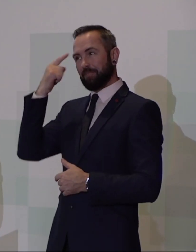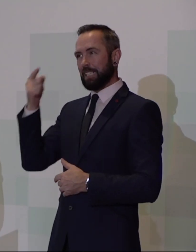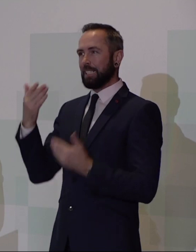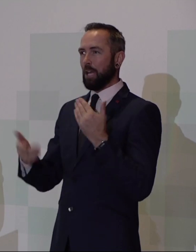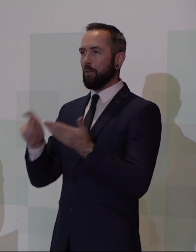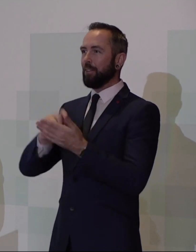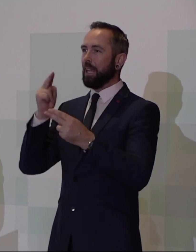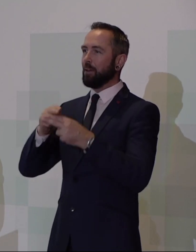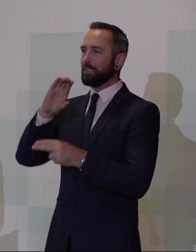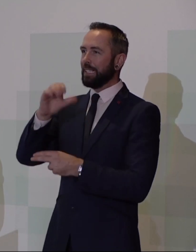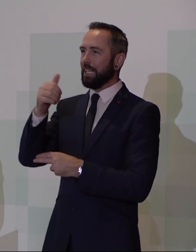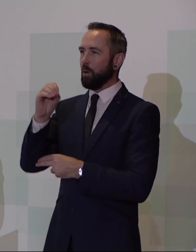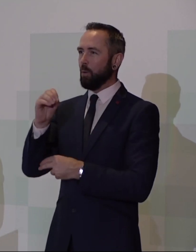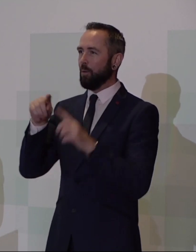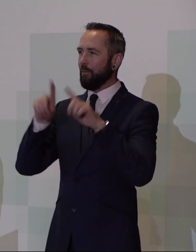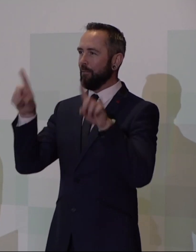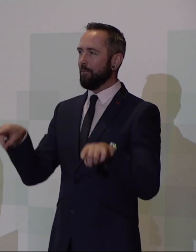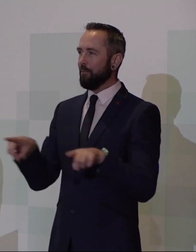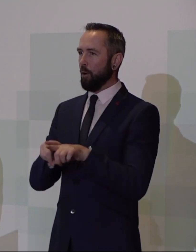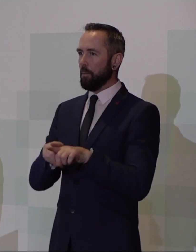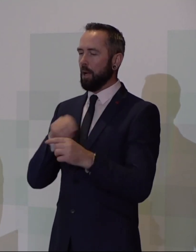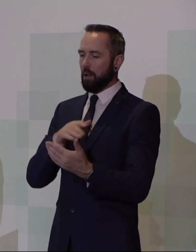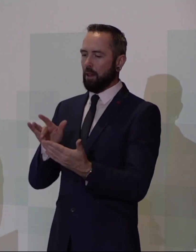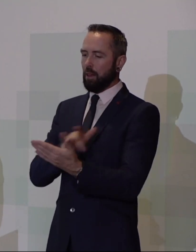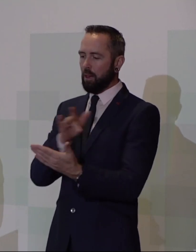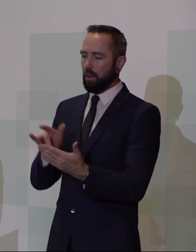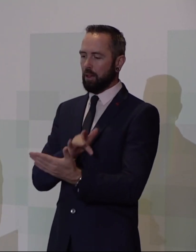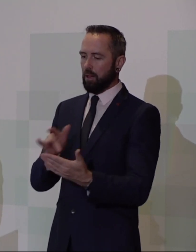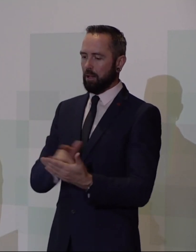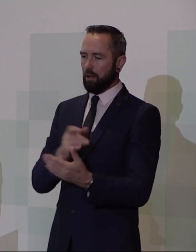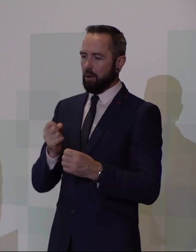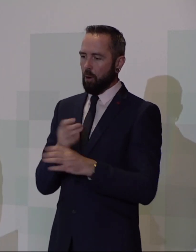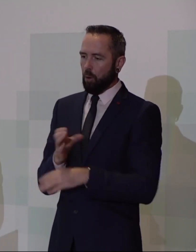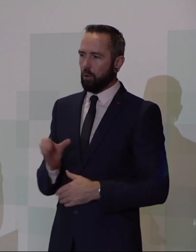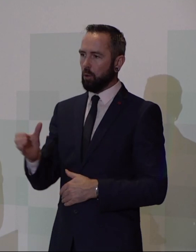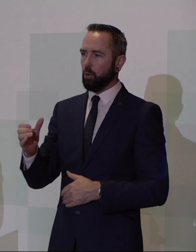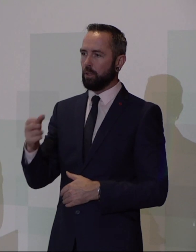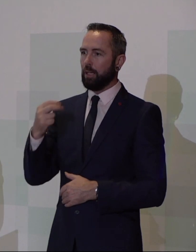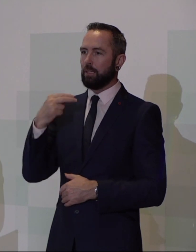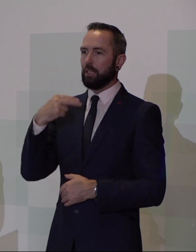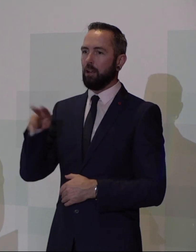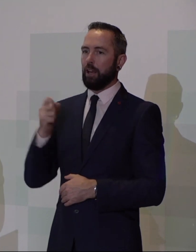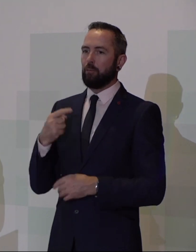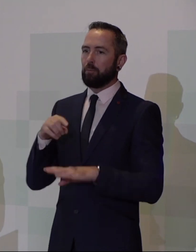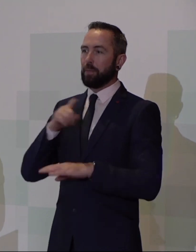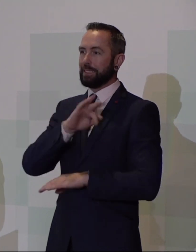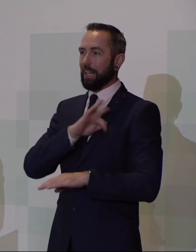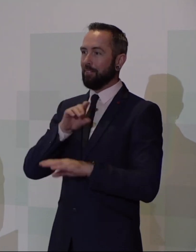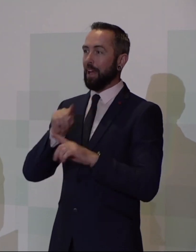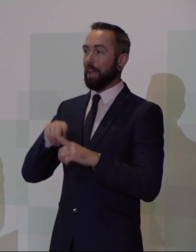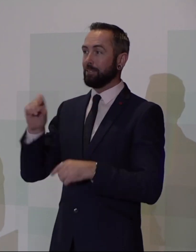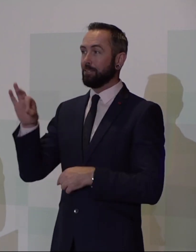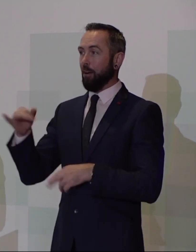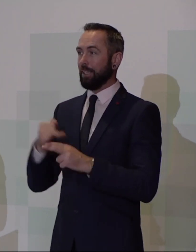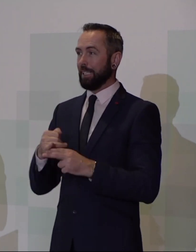filled out my CAO form. I eliminated all the courses that would not get myself and Kaiser into that Jeep, which